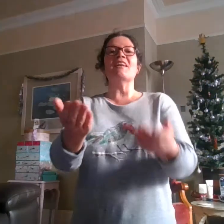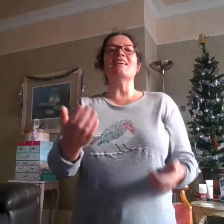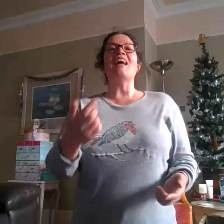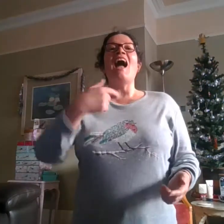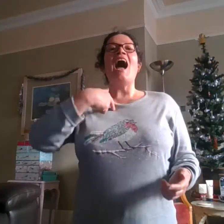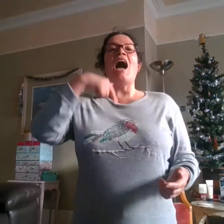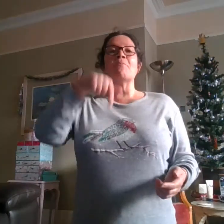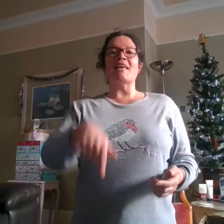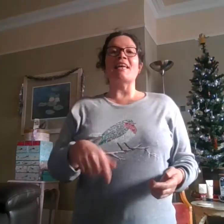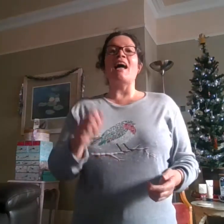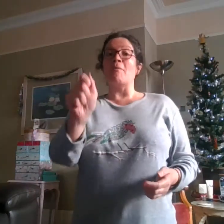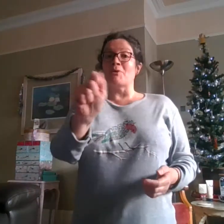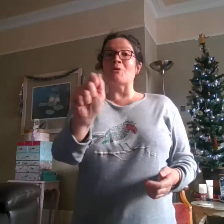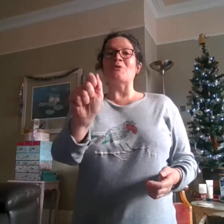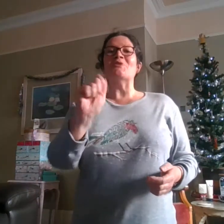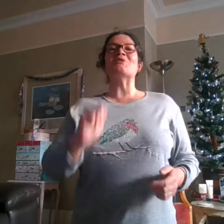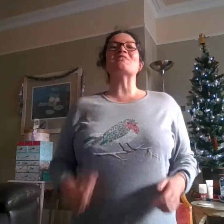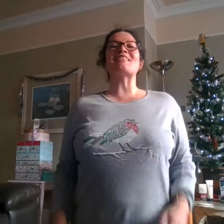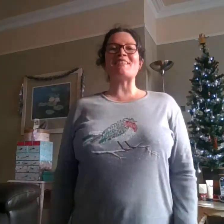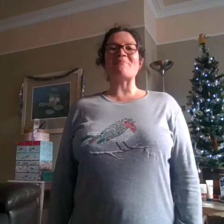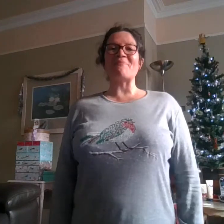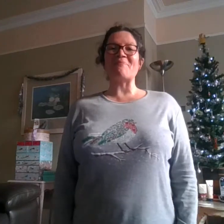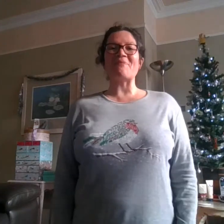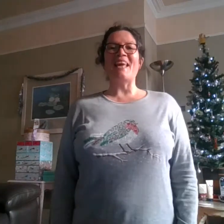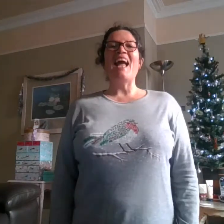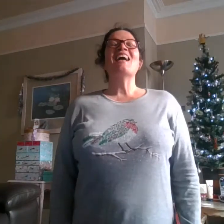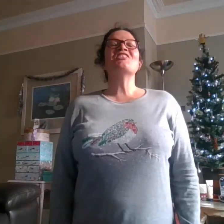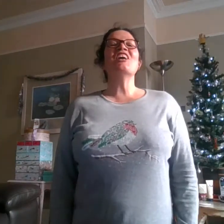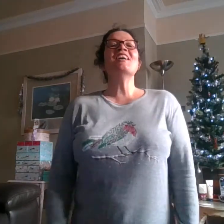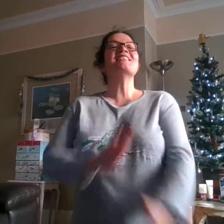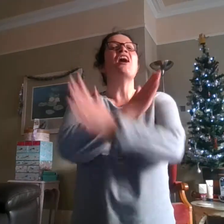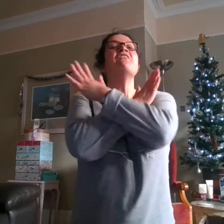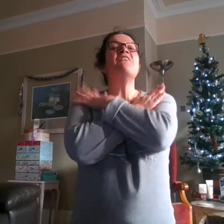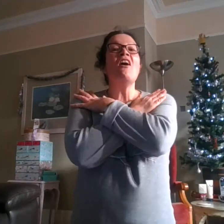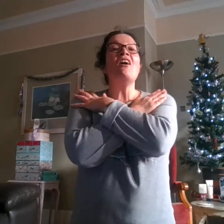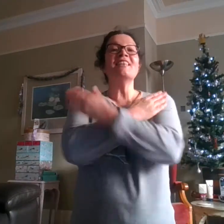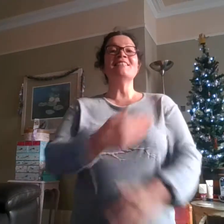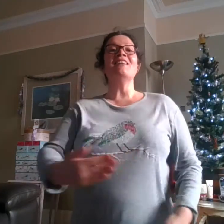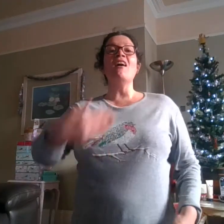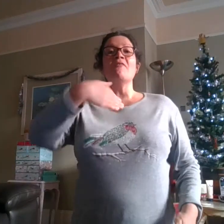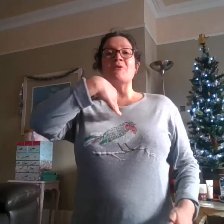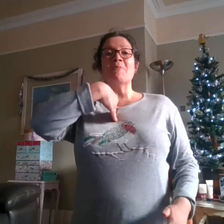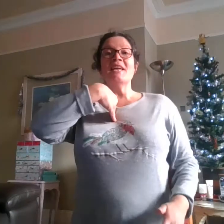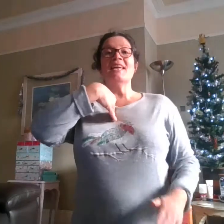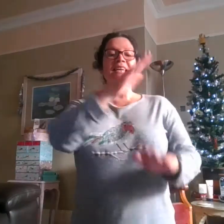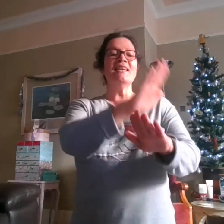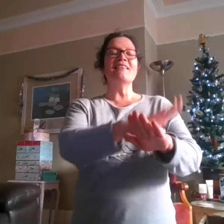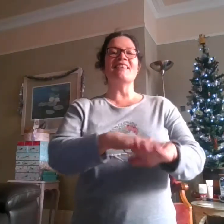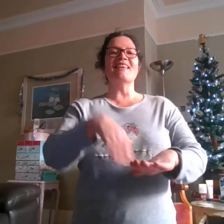giving, I'm here, I'm yours. Just fall in love with me